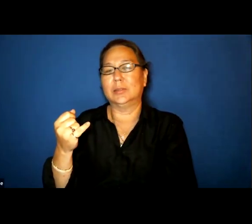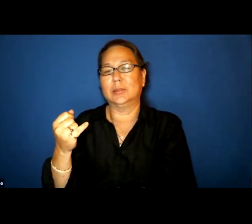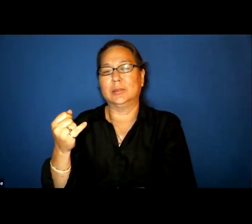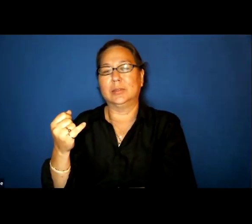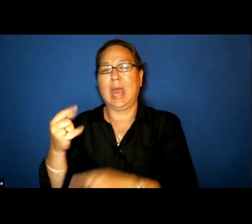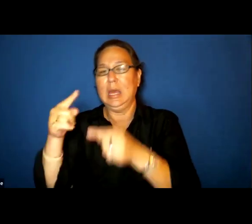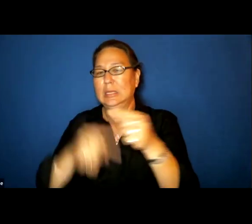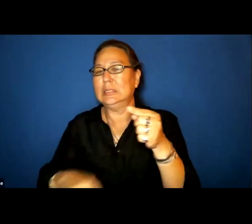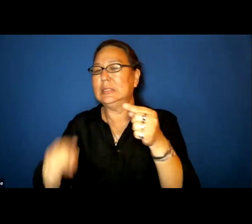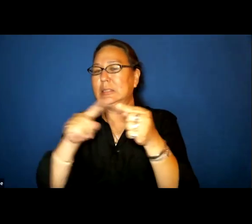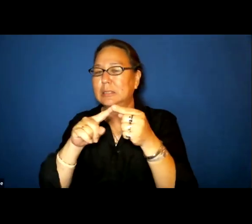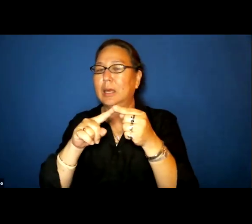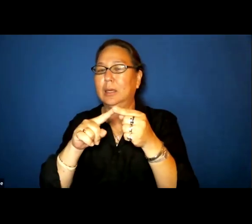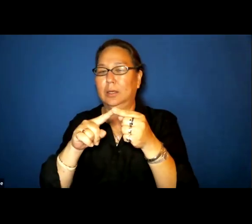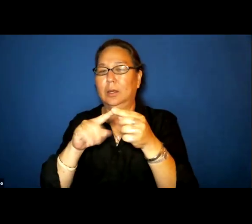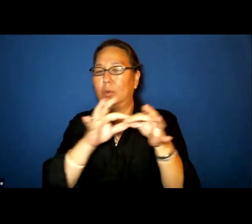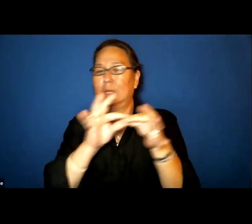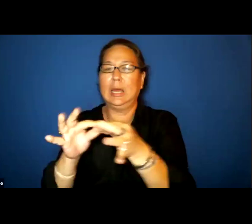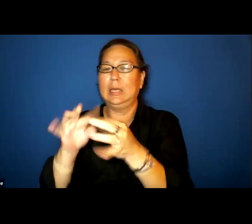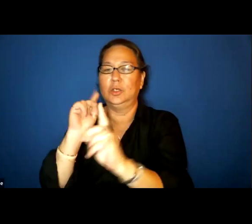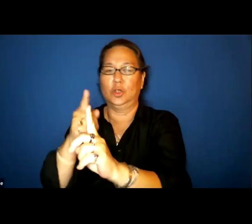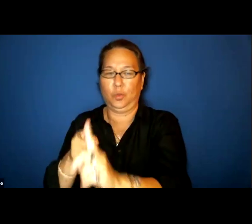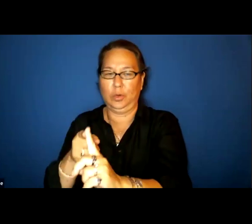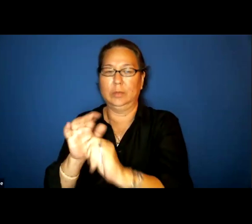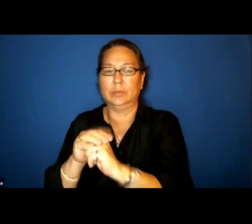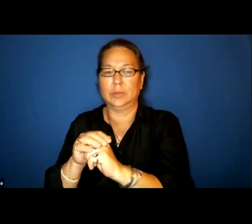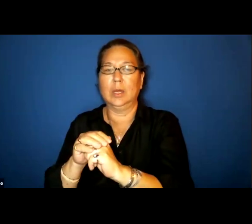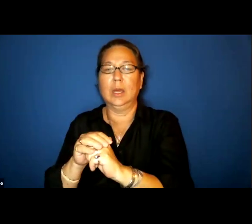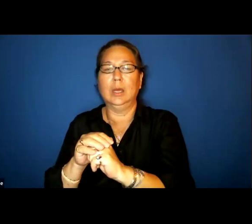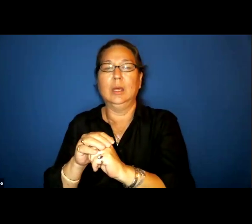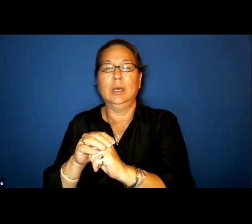percentage of applicants receiving additional points has been steadily increasing,